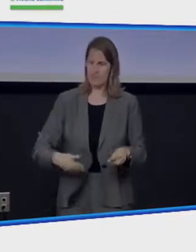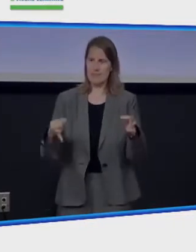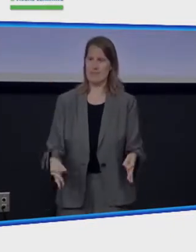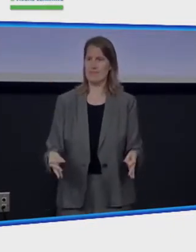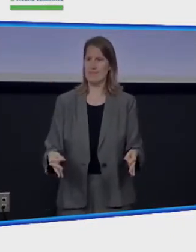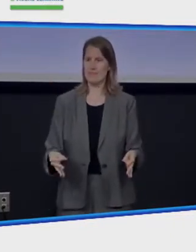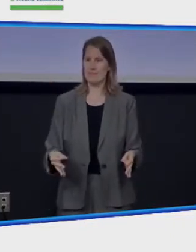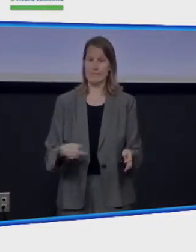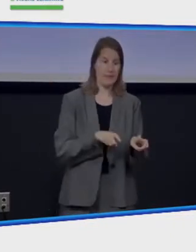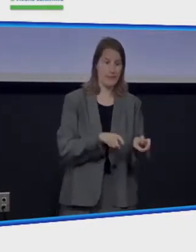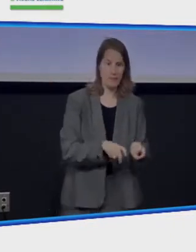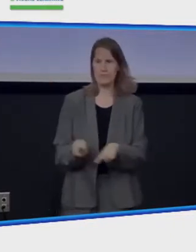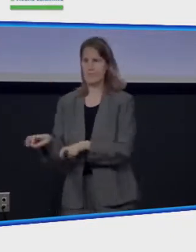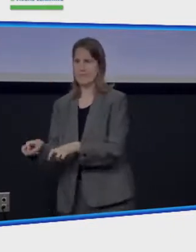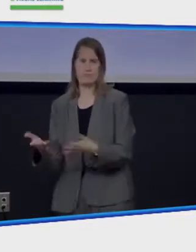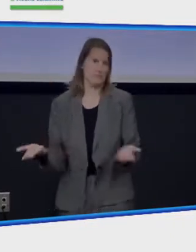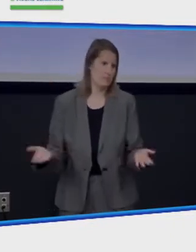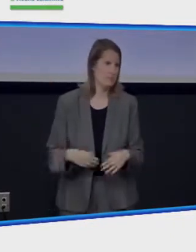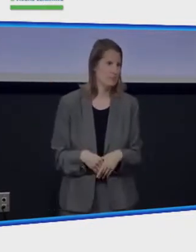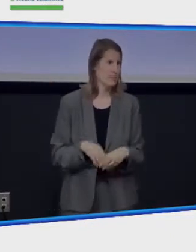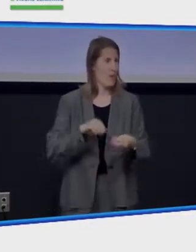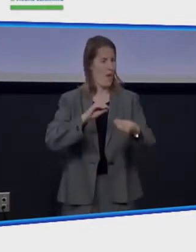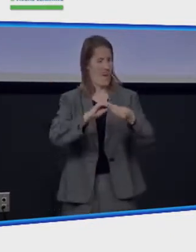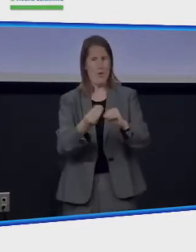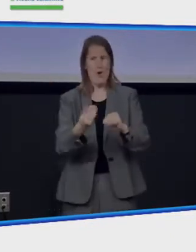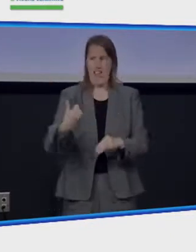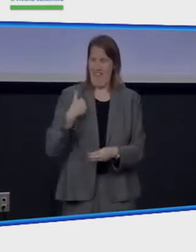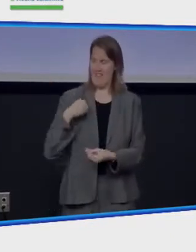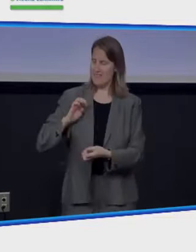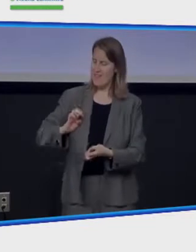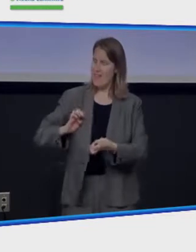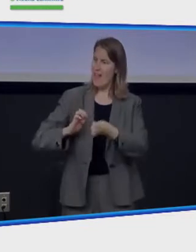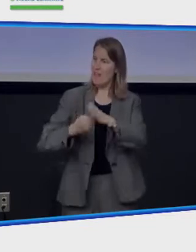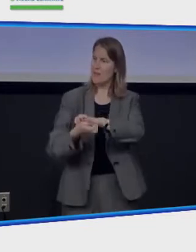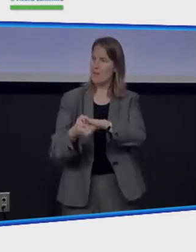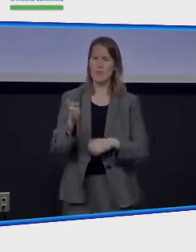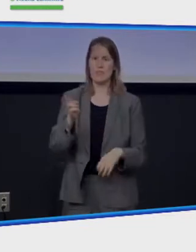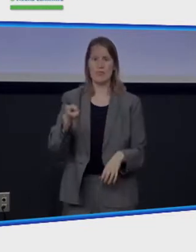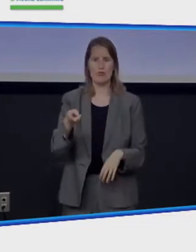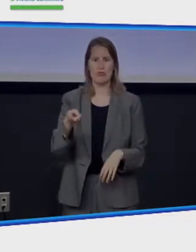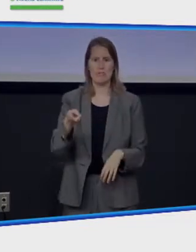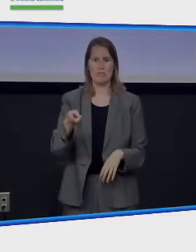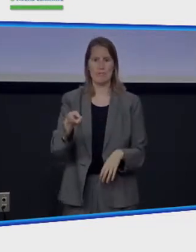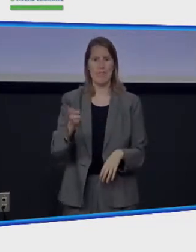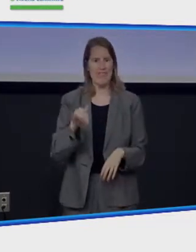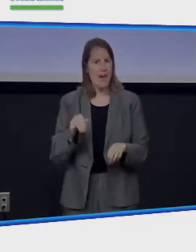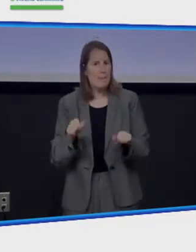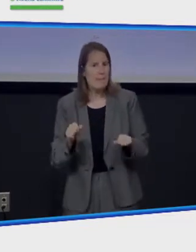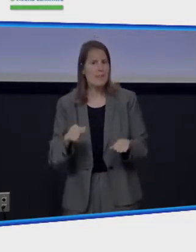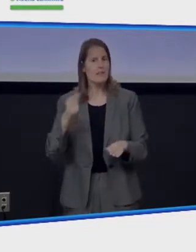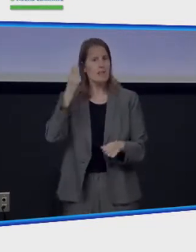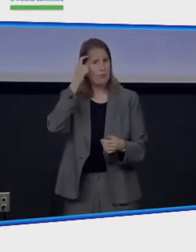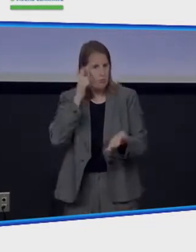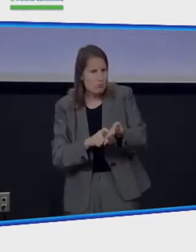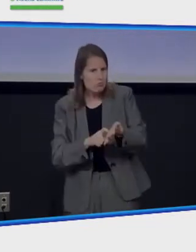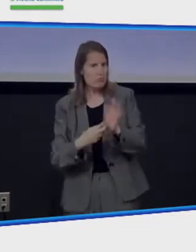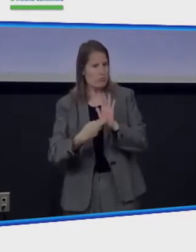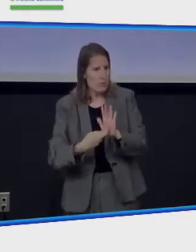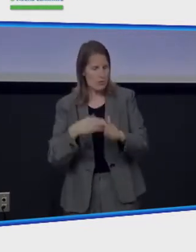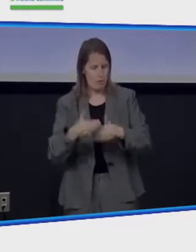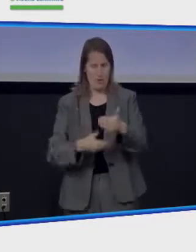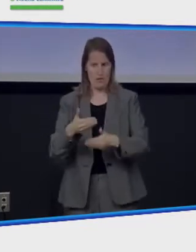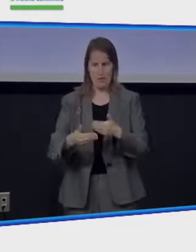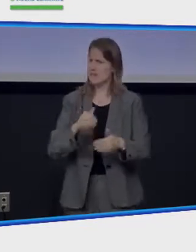that number has an evolutionary history. Our ability to represent and process numerical quantities is not